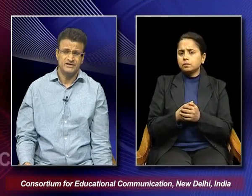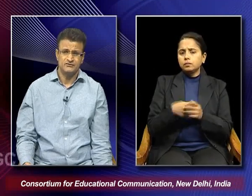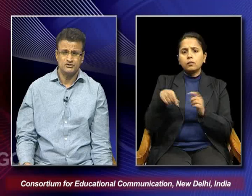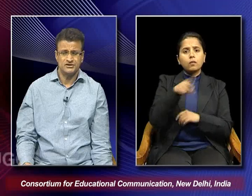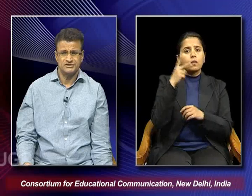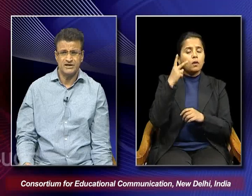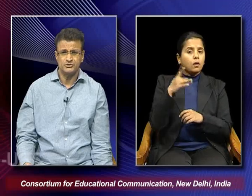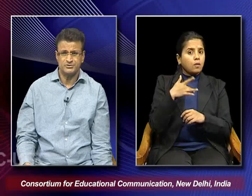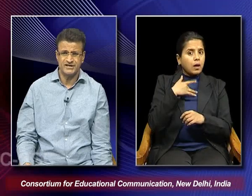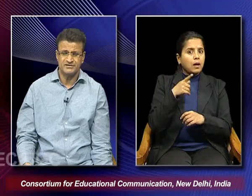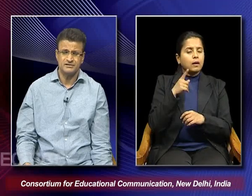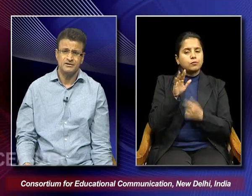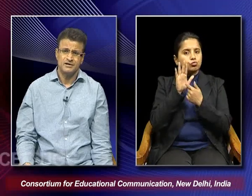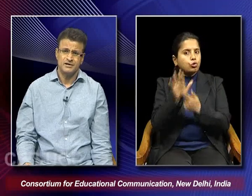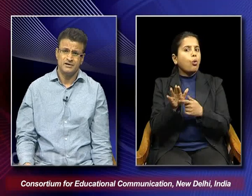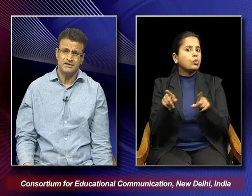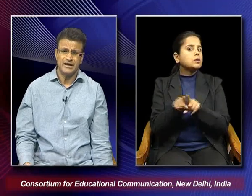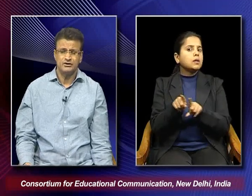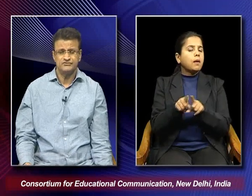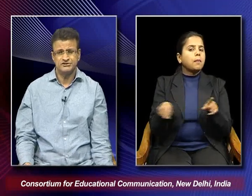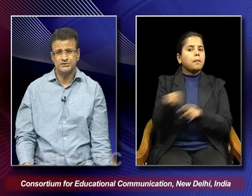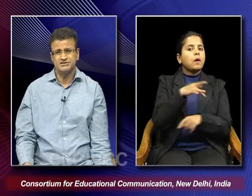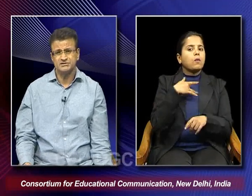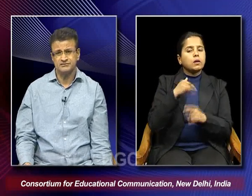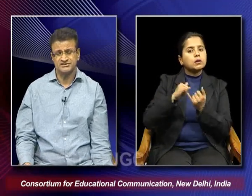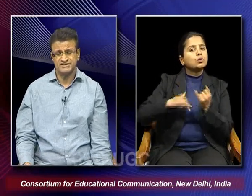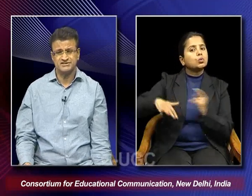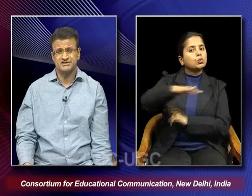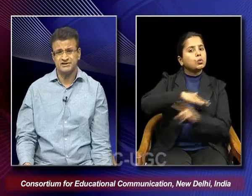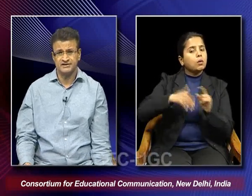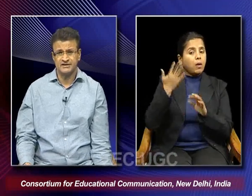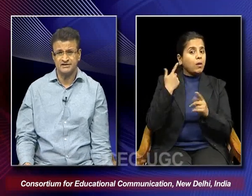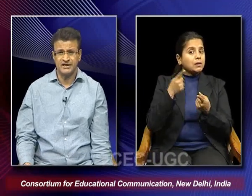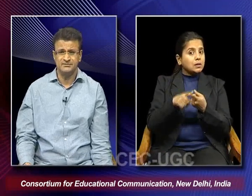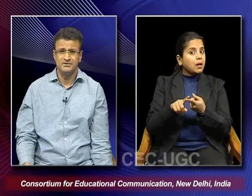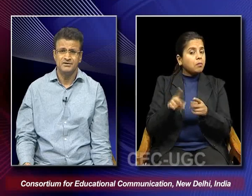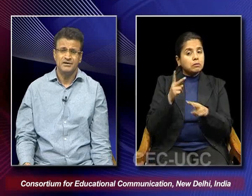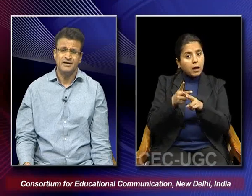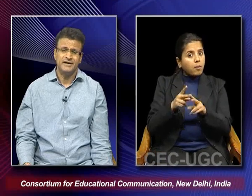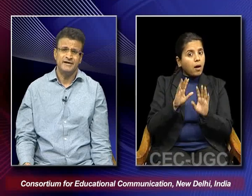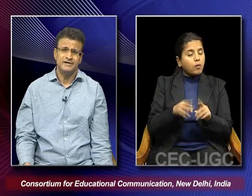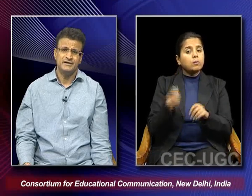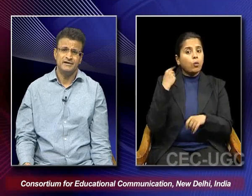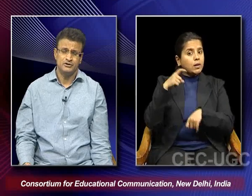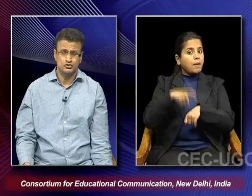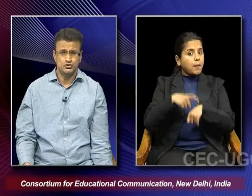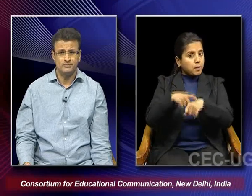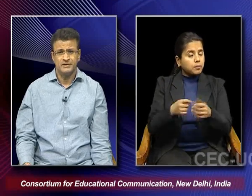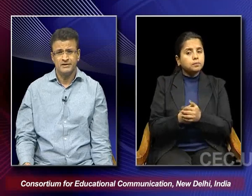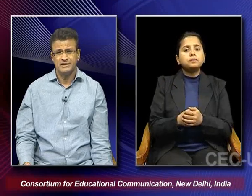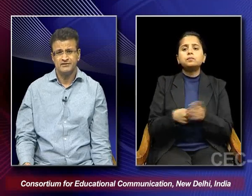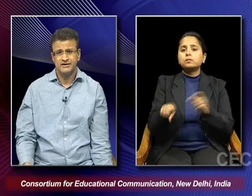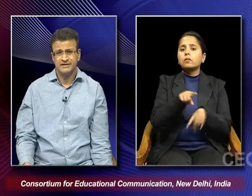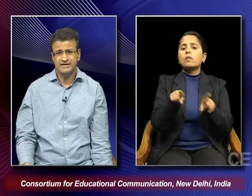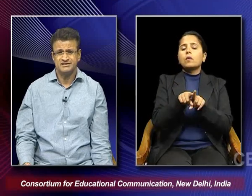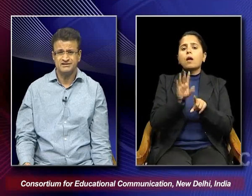way it was trying to project the kind of situation which existed in that time, and it also in